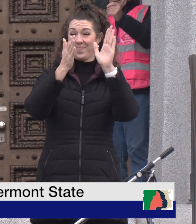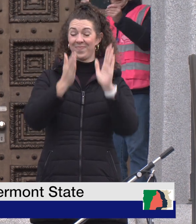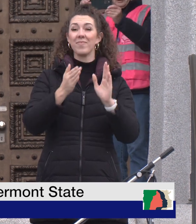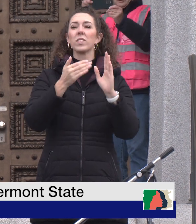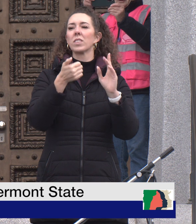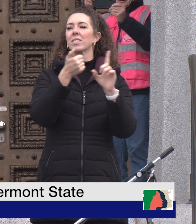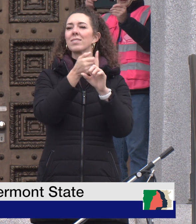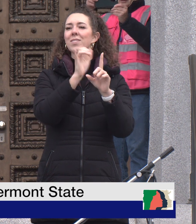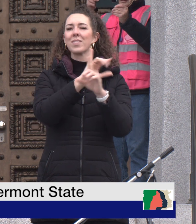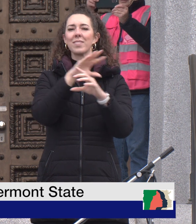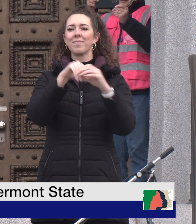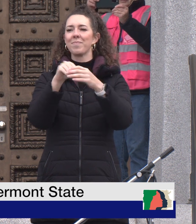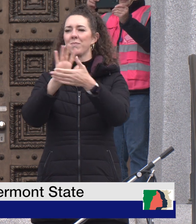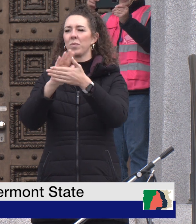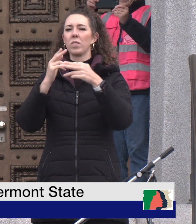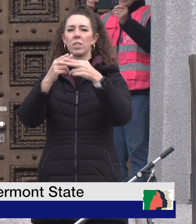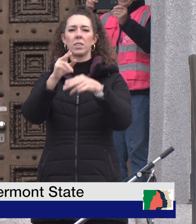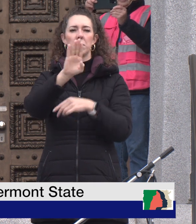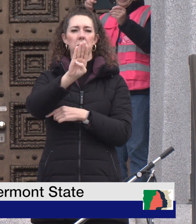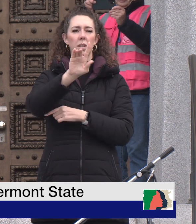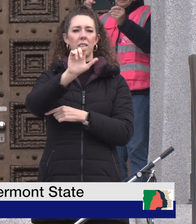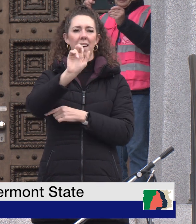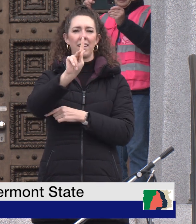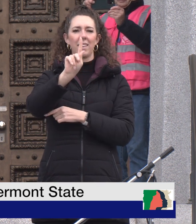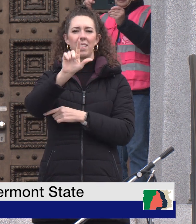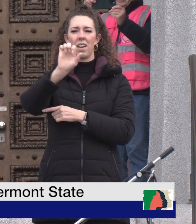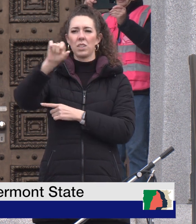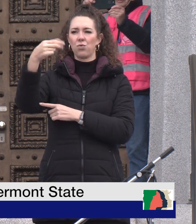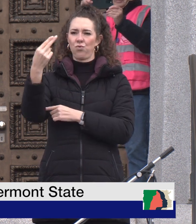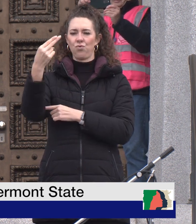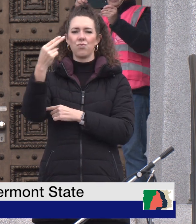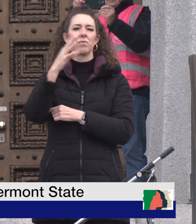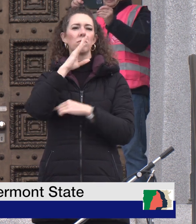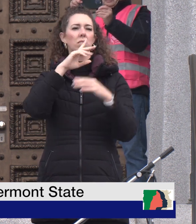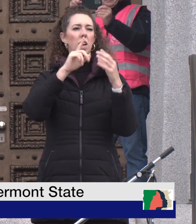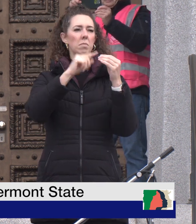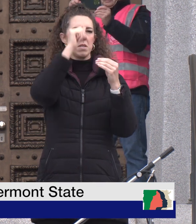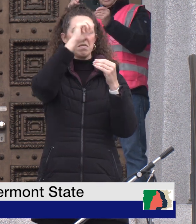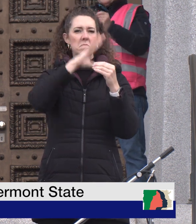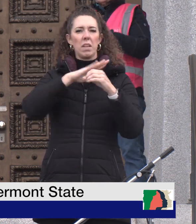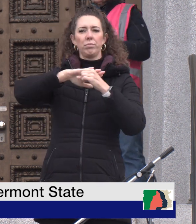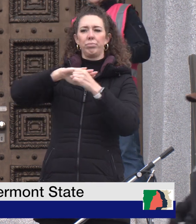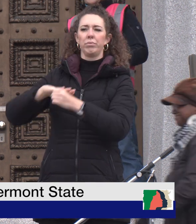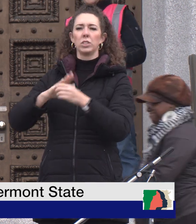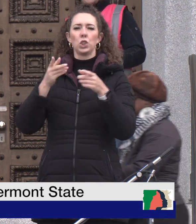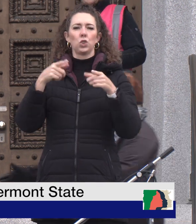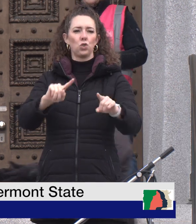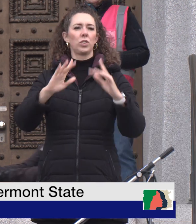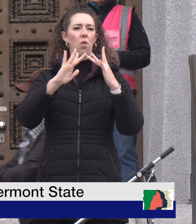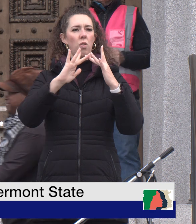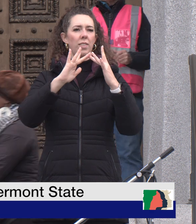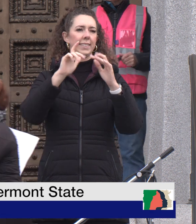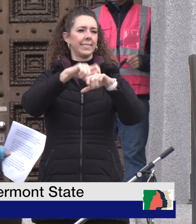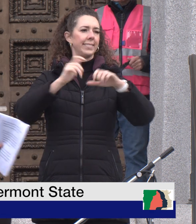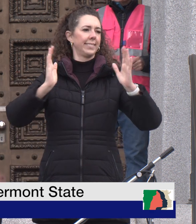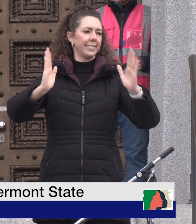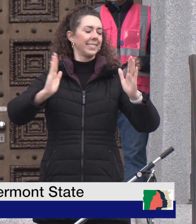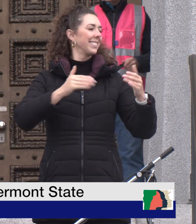film Backlash, Misogyny in the Digital Age. Kaya. Thank